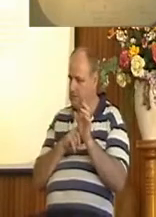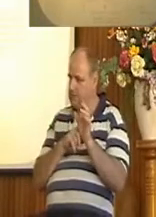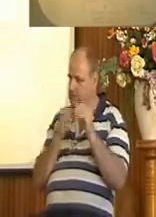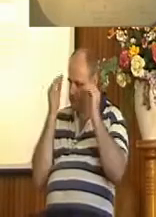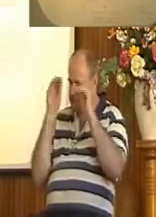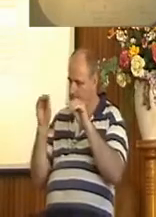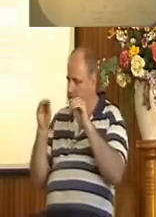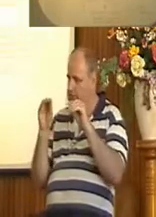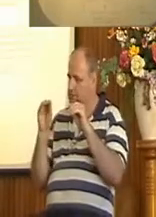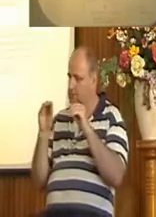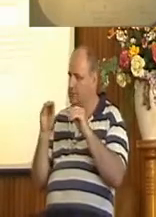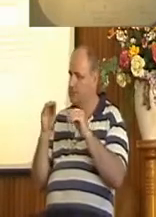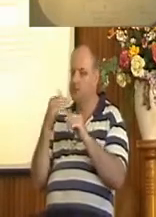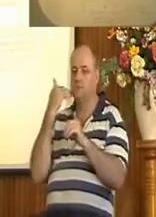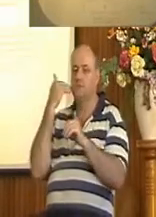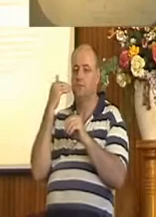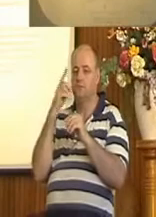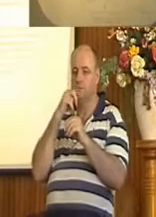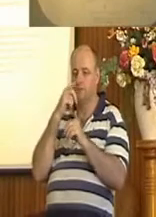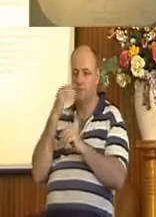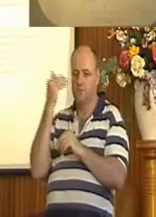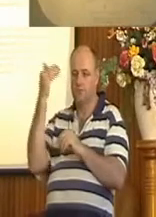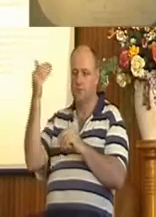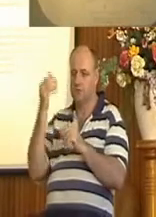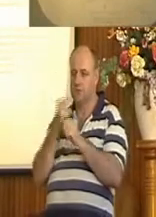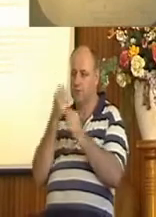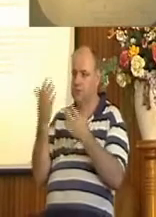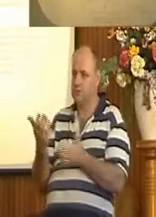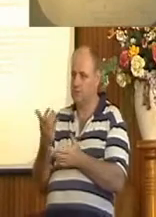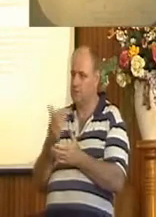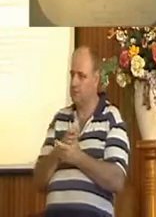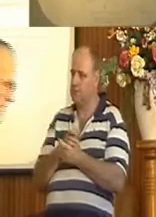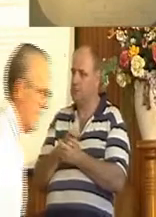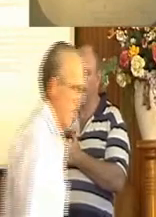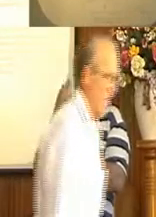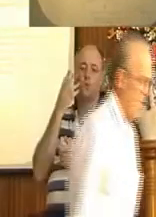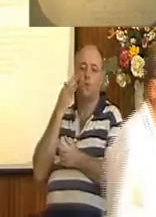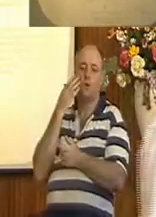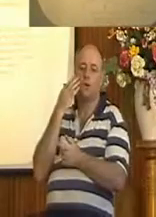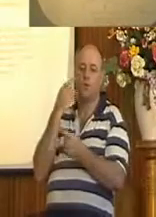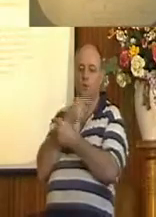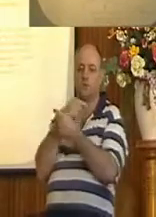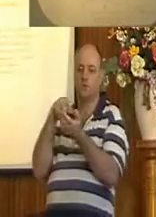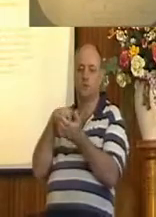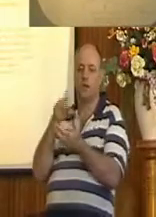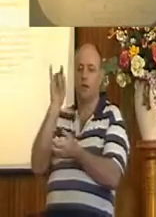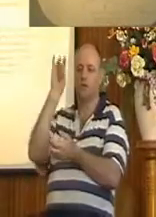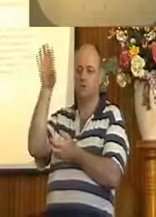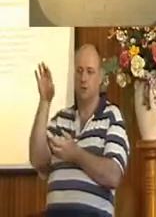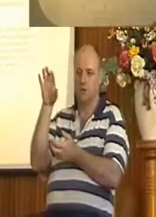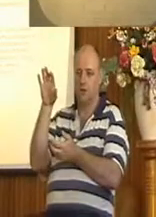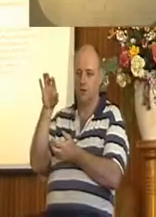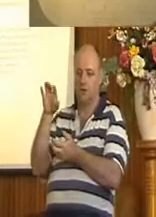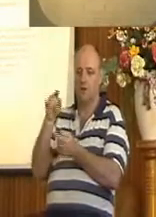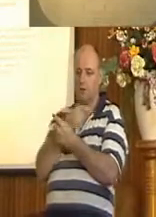teaching the kids to preach the gospel. So when we're going out in the open air on Sunday, and the subject for this week is how